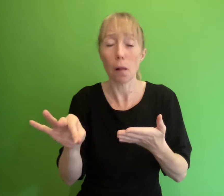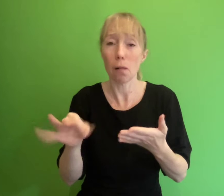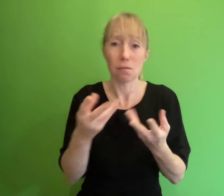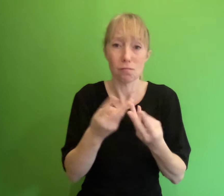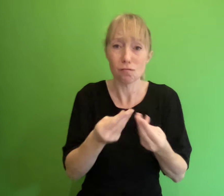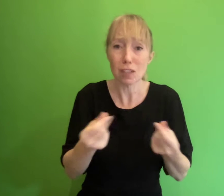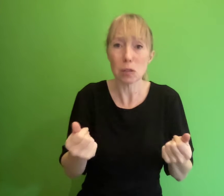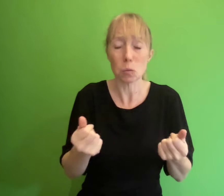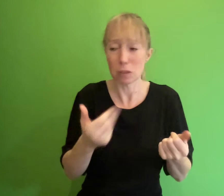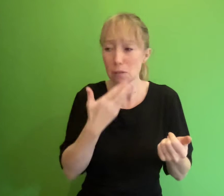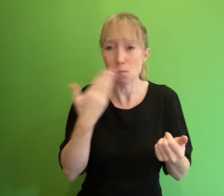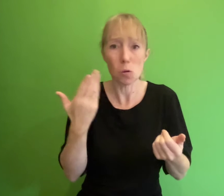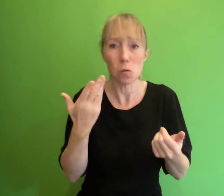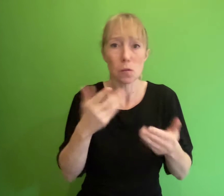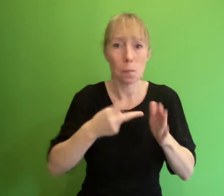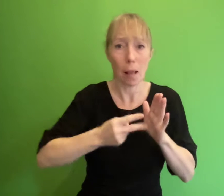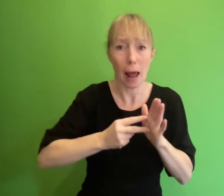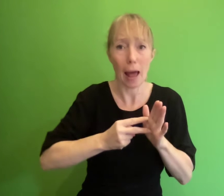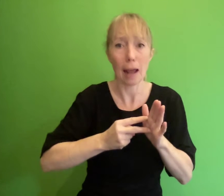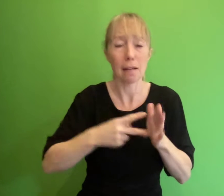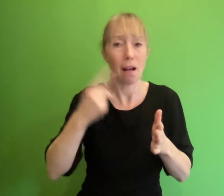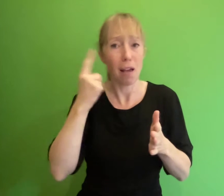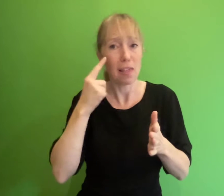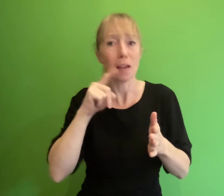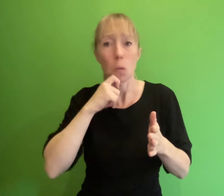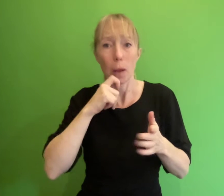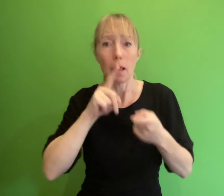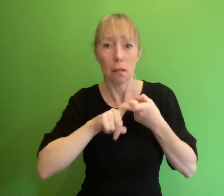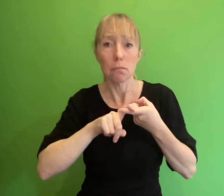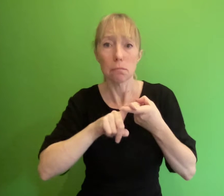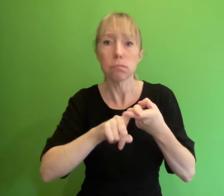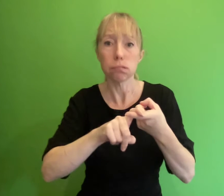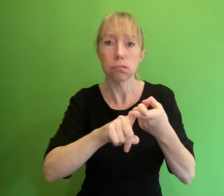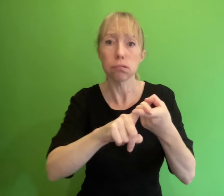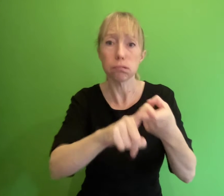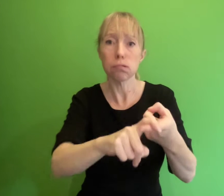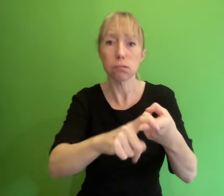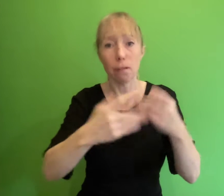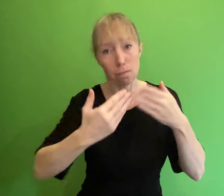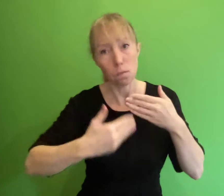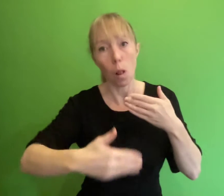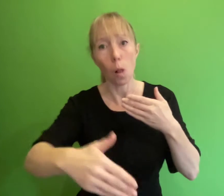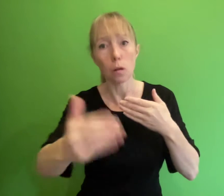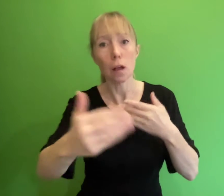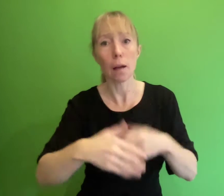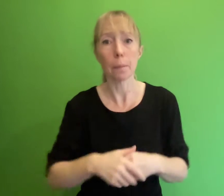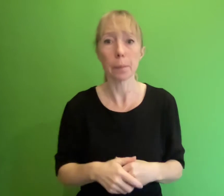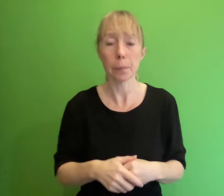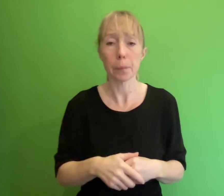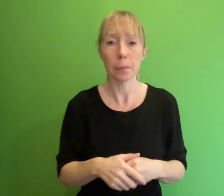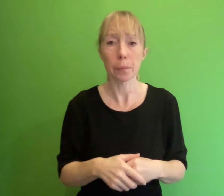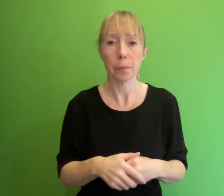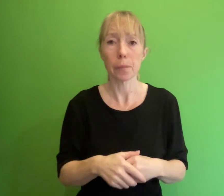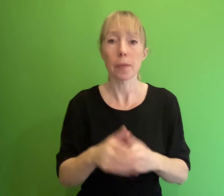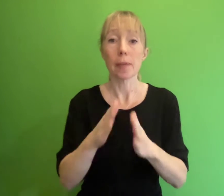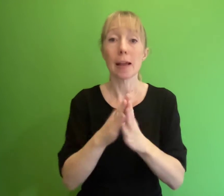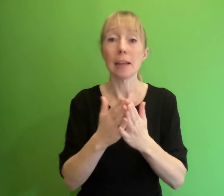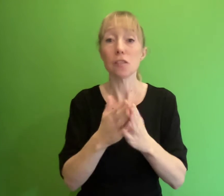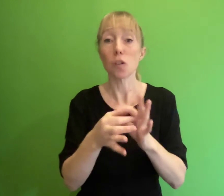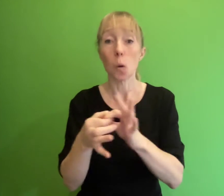plan, I think that this is a reality that we will continue to hear about. Literature organisations focus